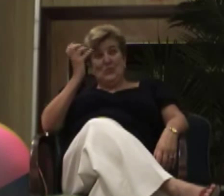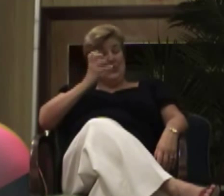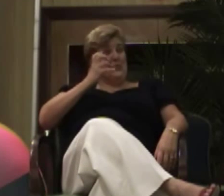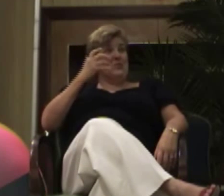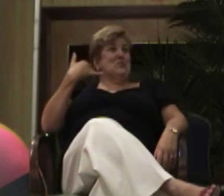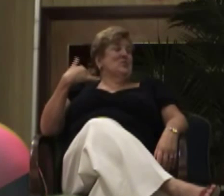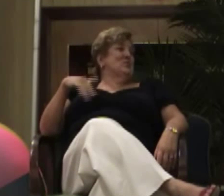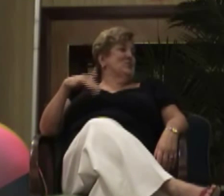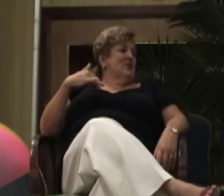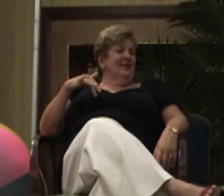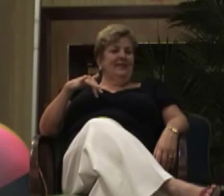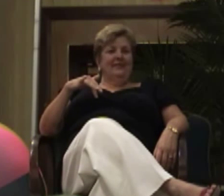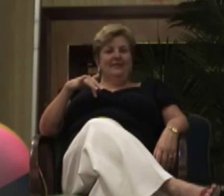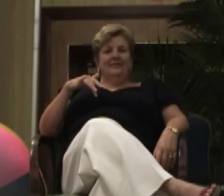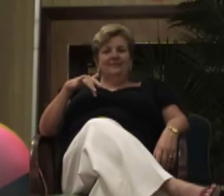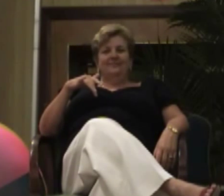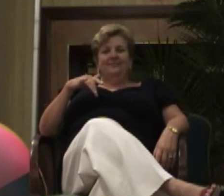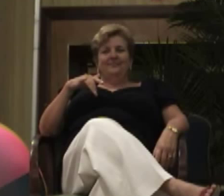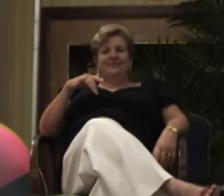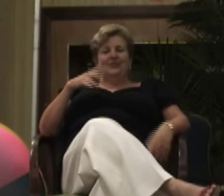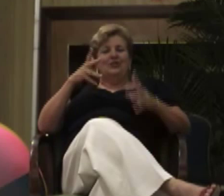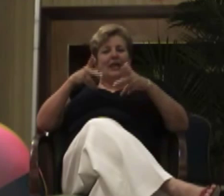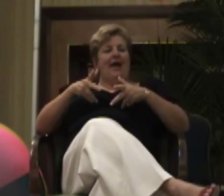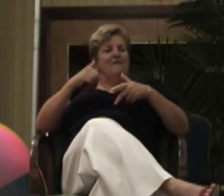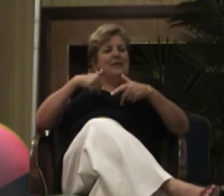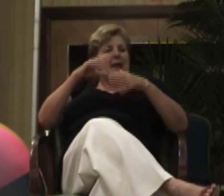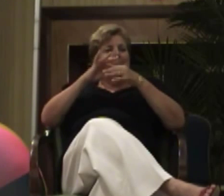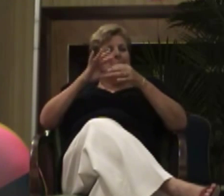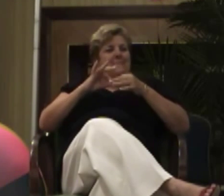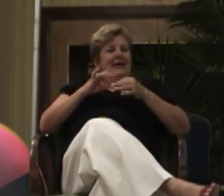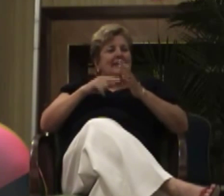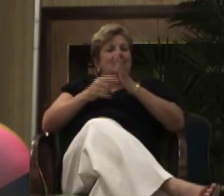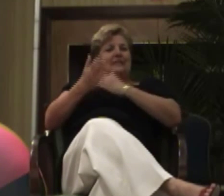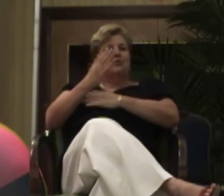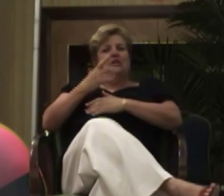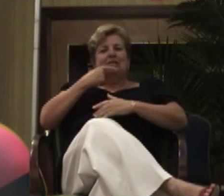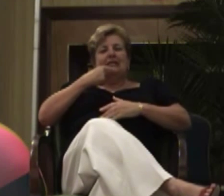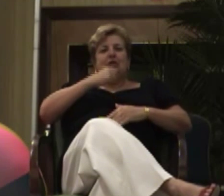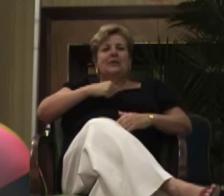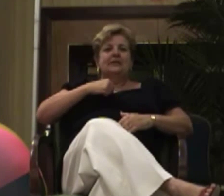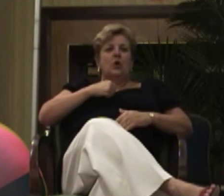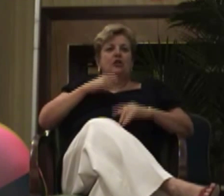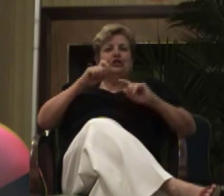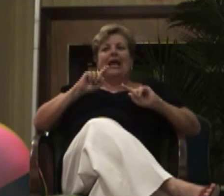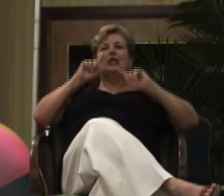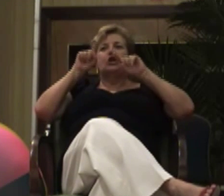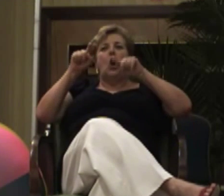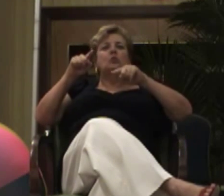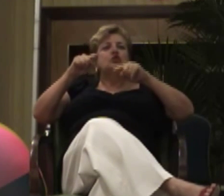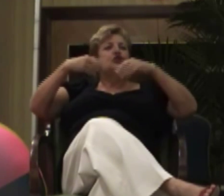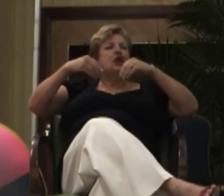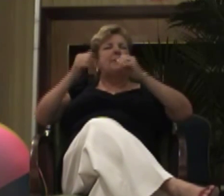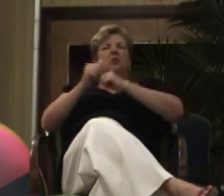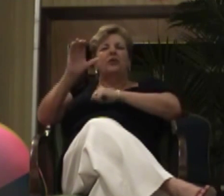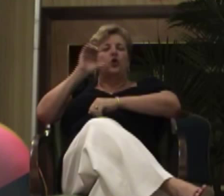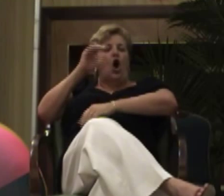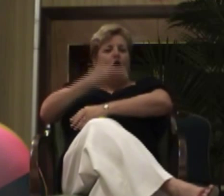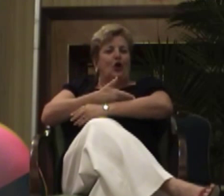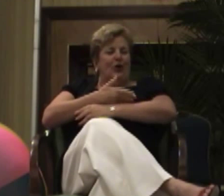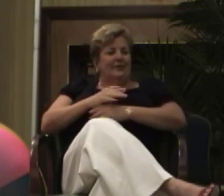She left me a message this morning. She was sorry she wasn't going to be here. She was taking her daughter shopping. Did y'all see? She